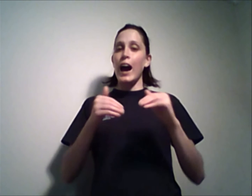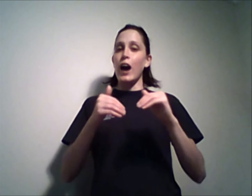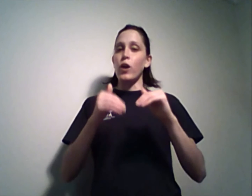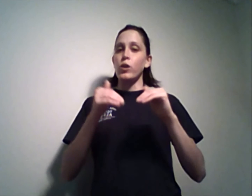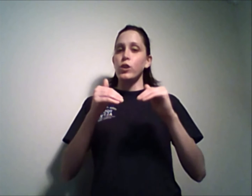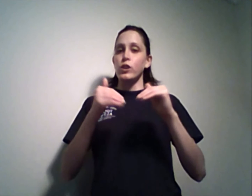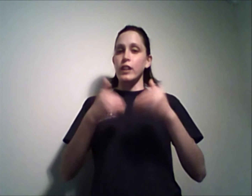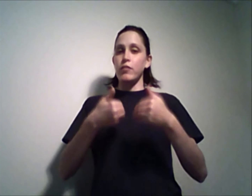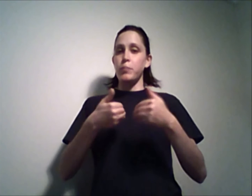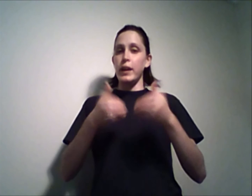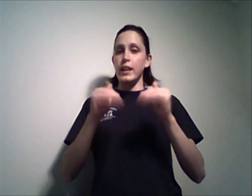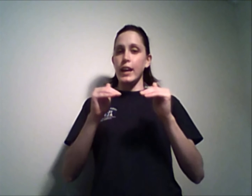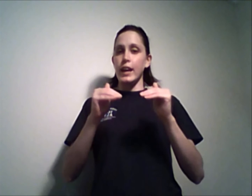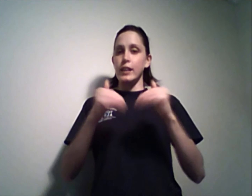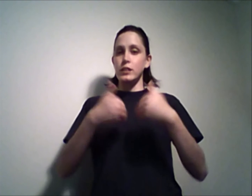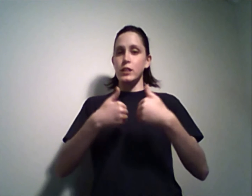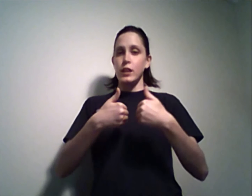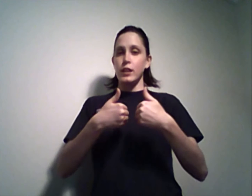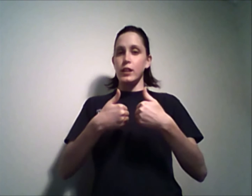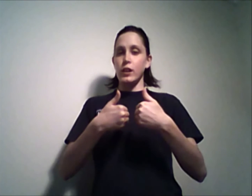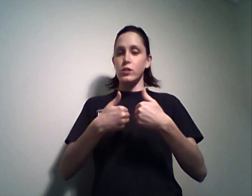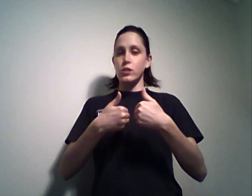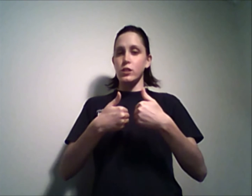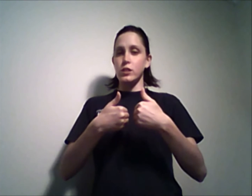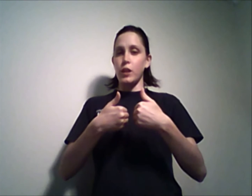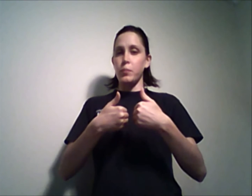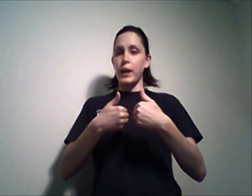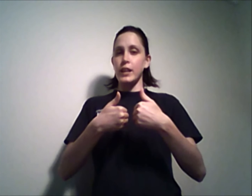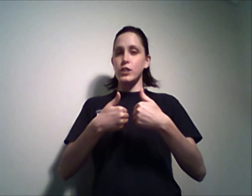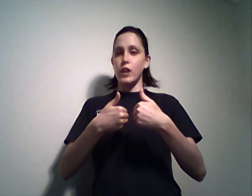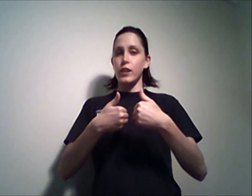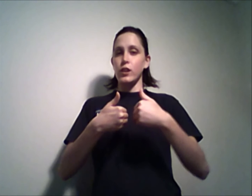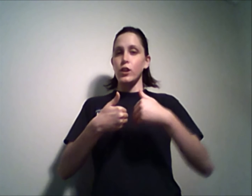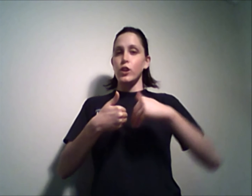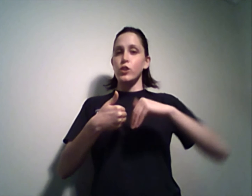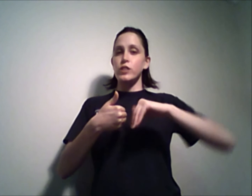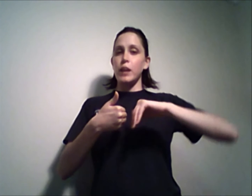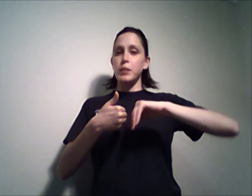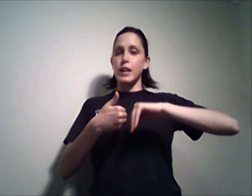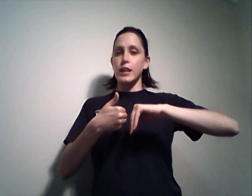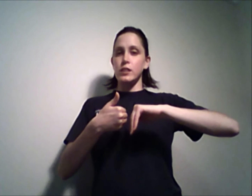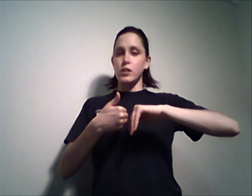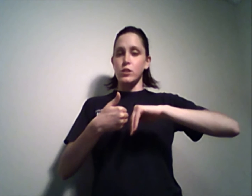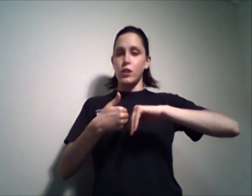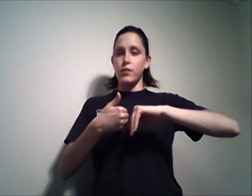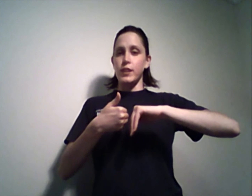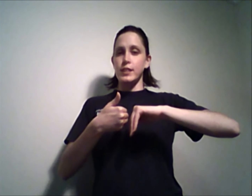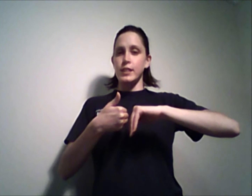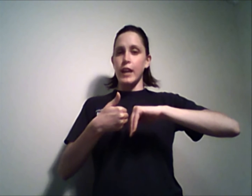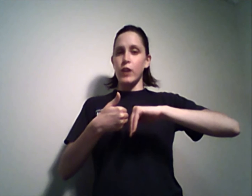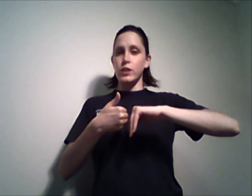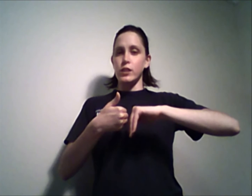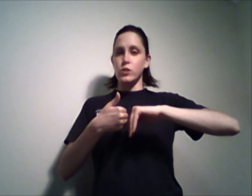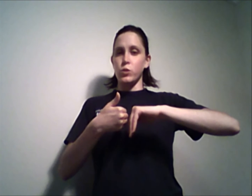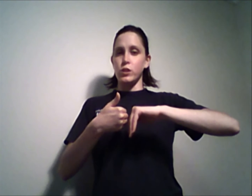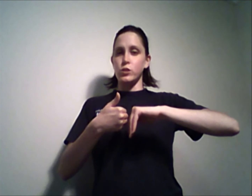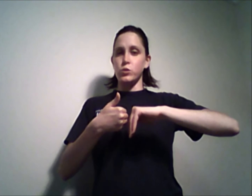How? You're going to have bent hands. The knuckles are going to start by each other. Your dominant hand is going to start facing down, and it's going to